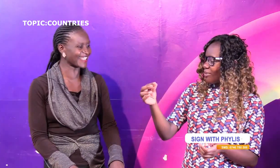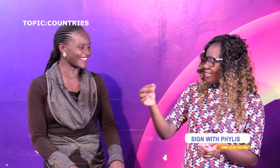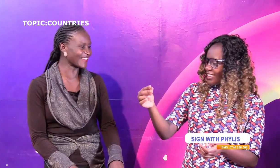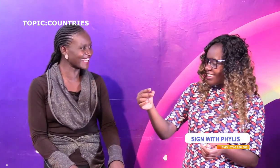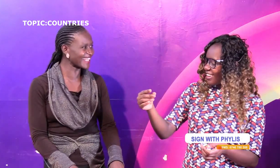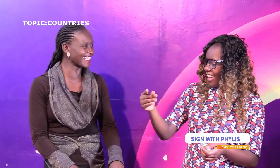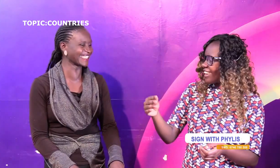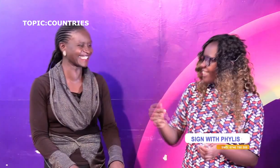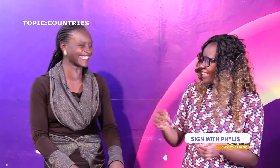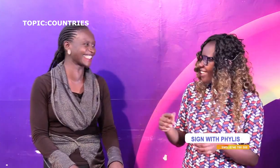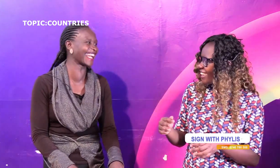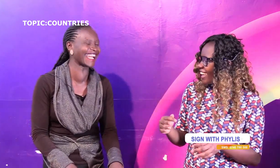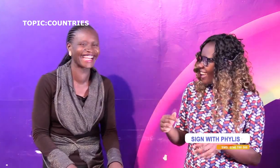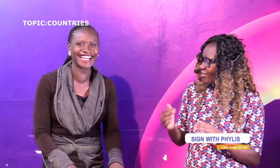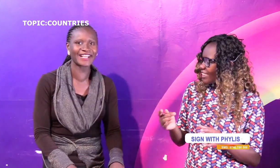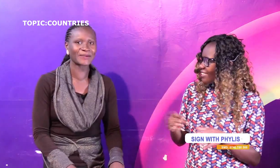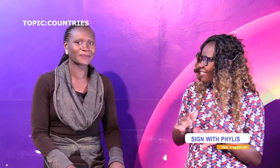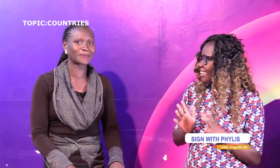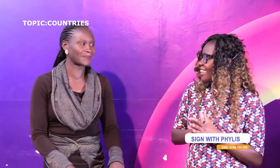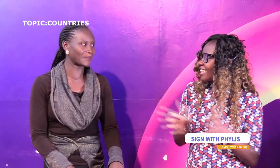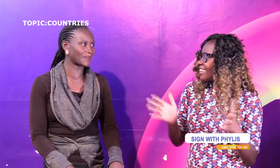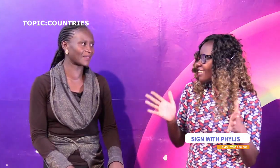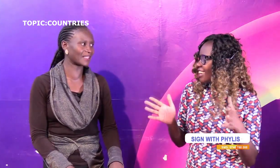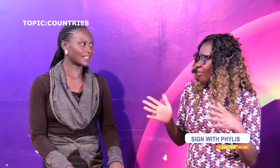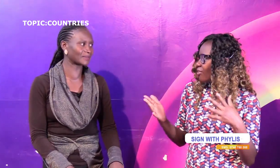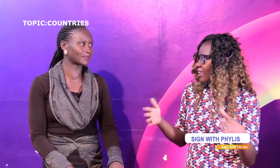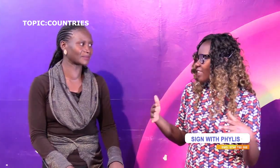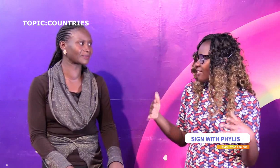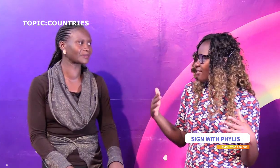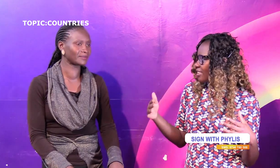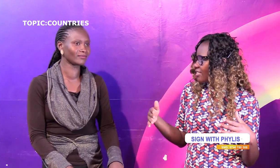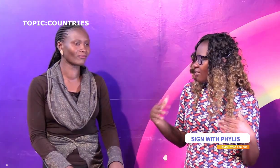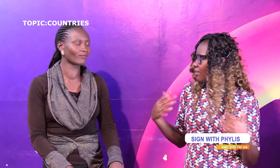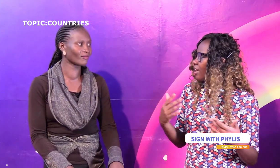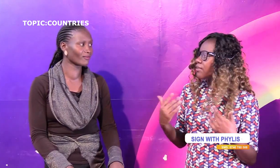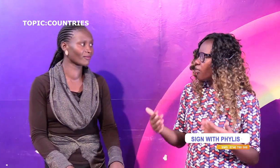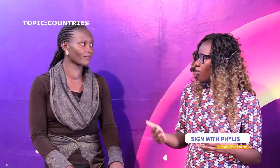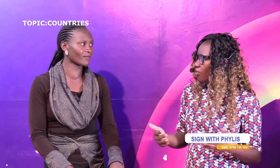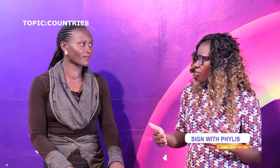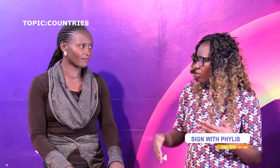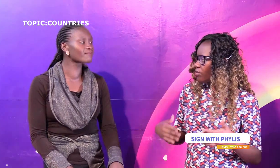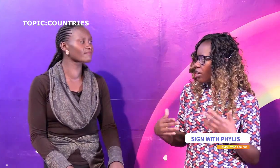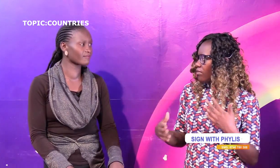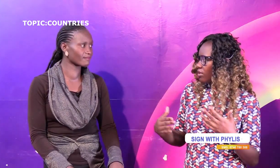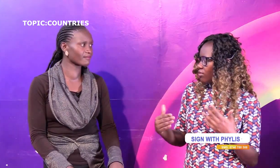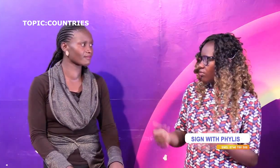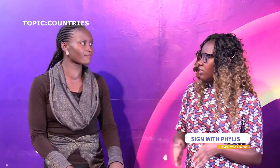P, and I'm wondering where can I get like more classes on this, and where can I follow you if you have the social media